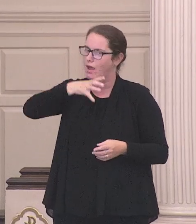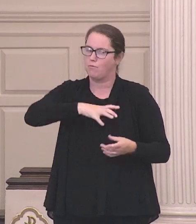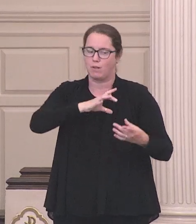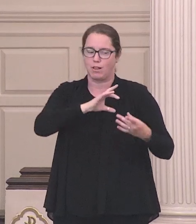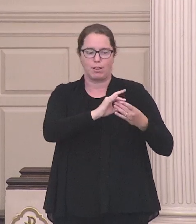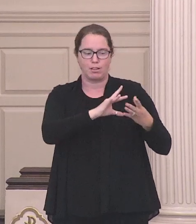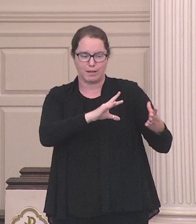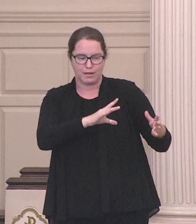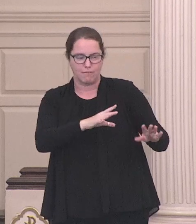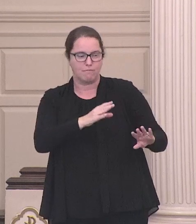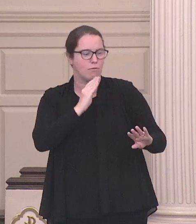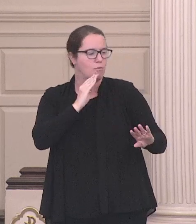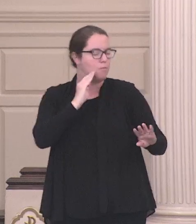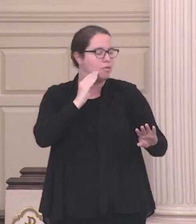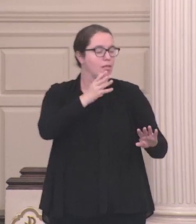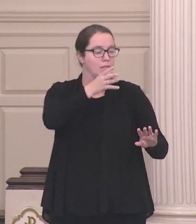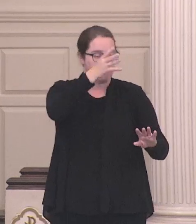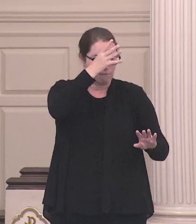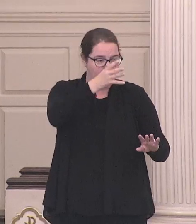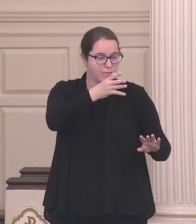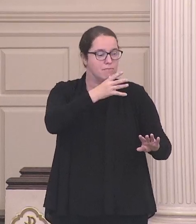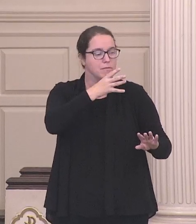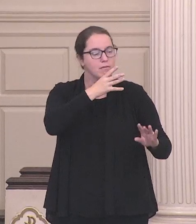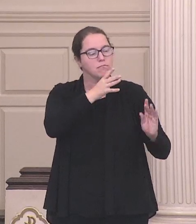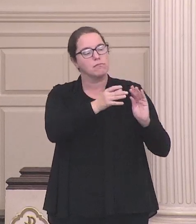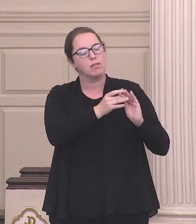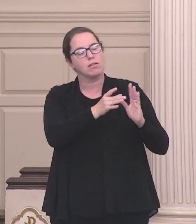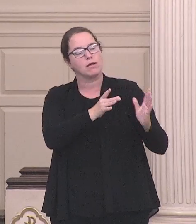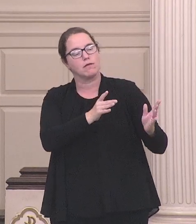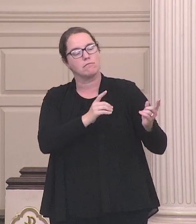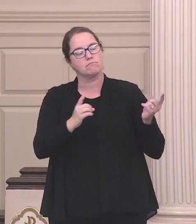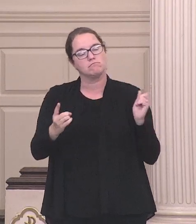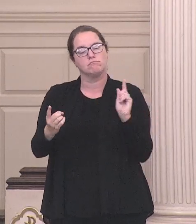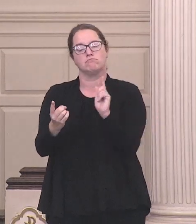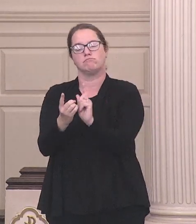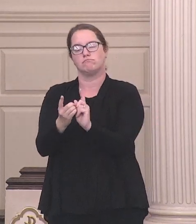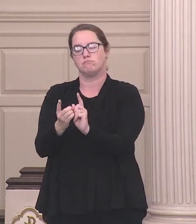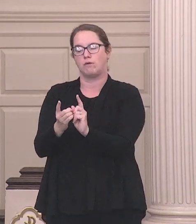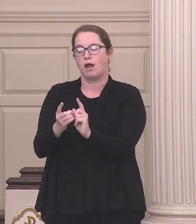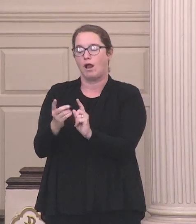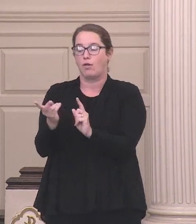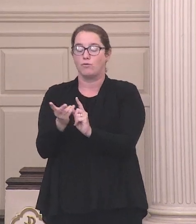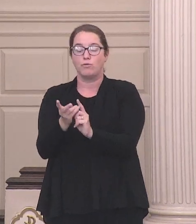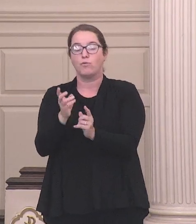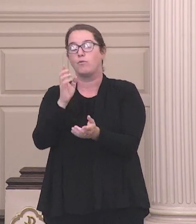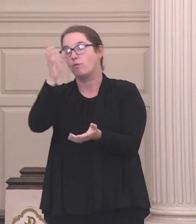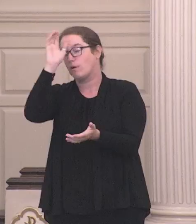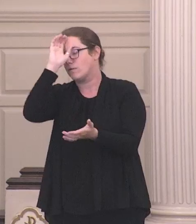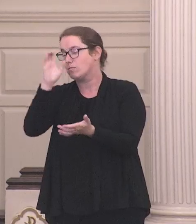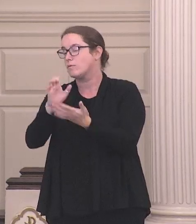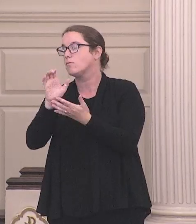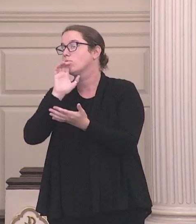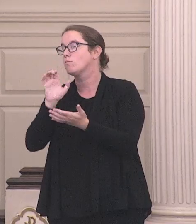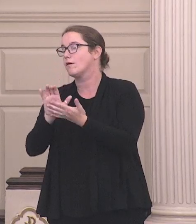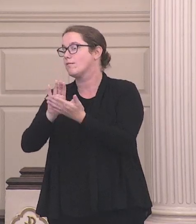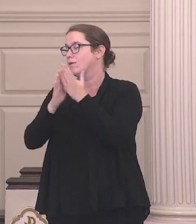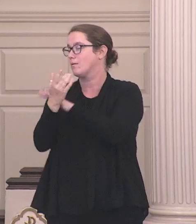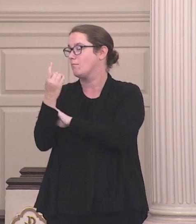wife, and the two shall become one flesh. The unity and indissolubility of